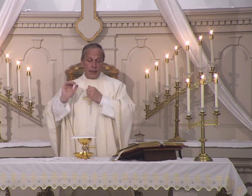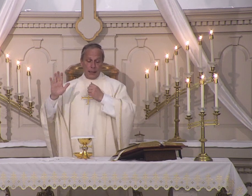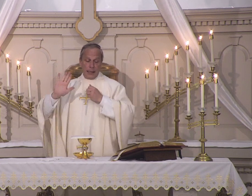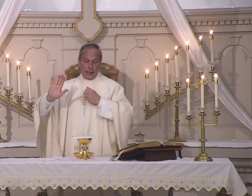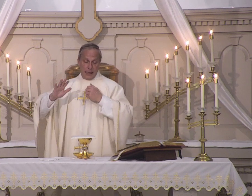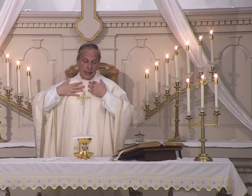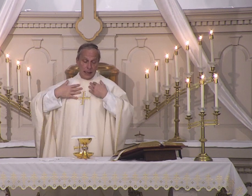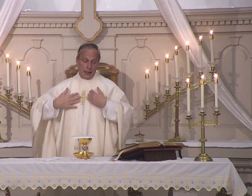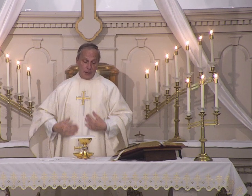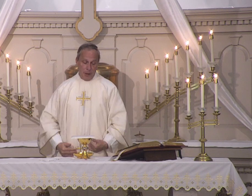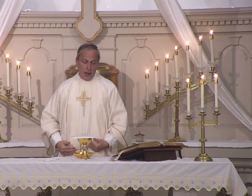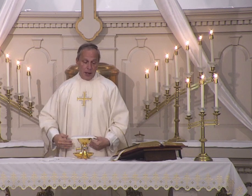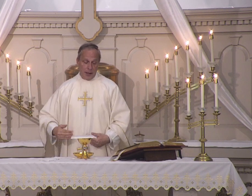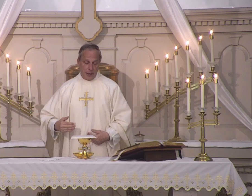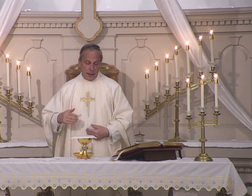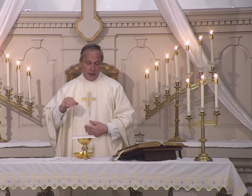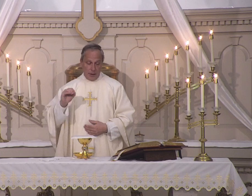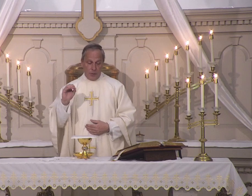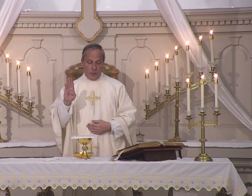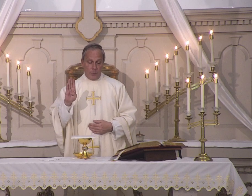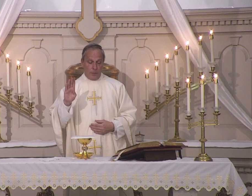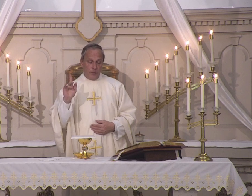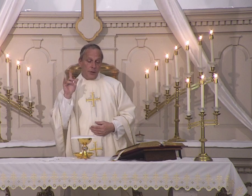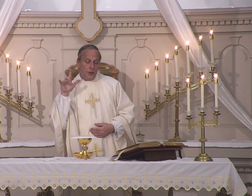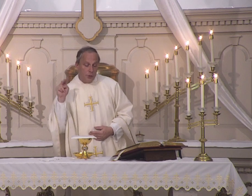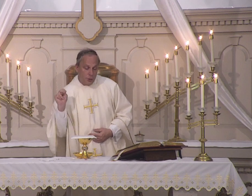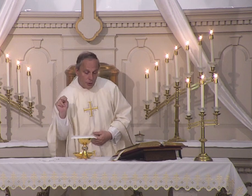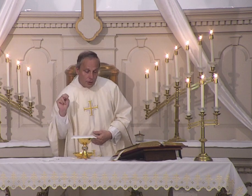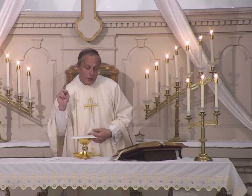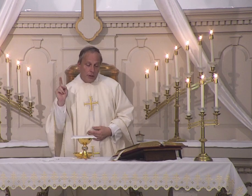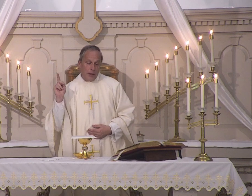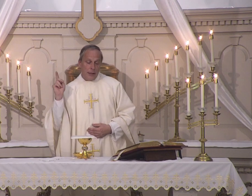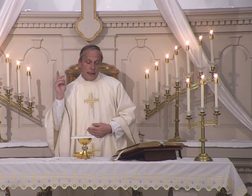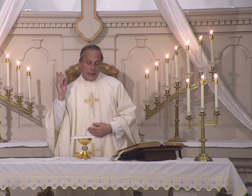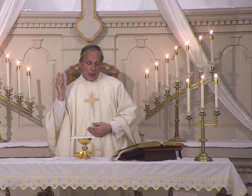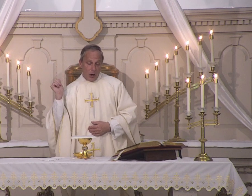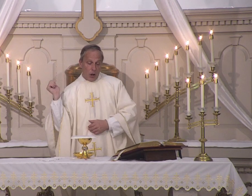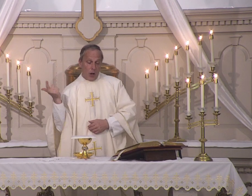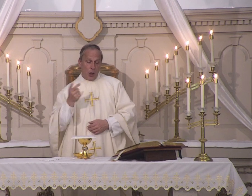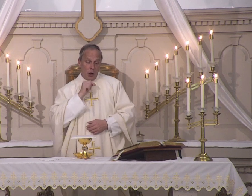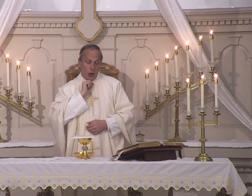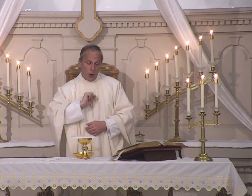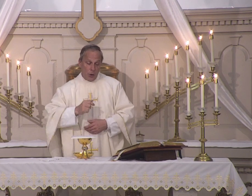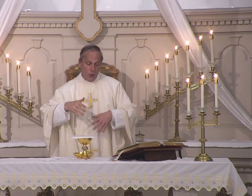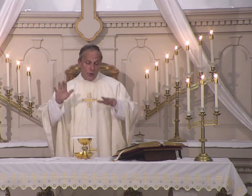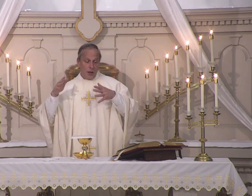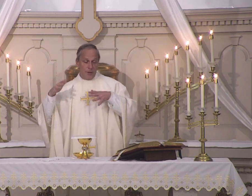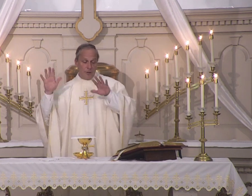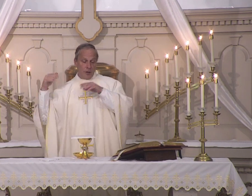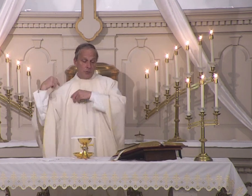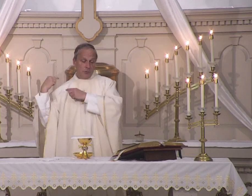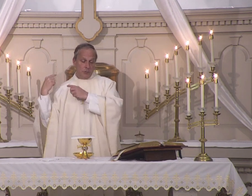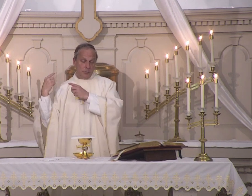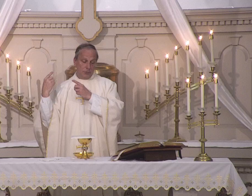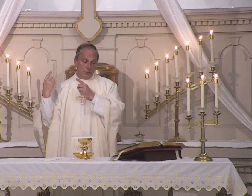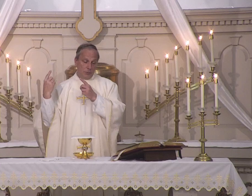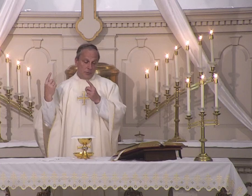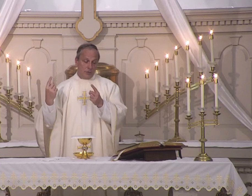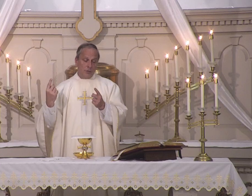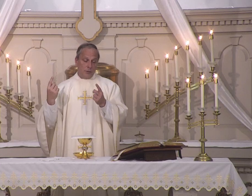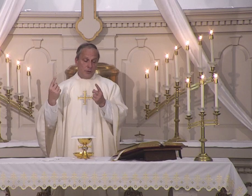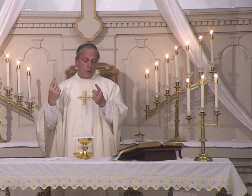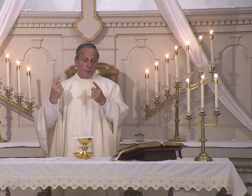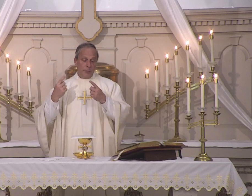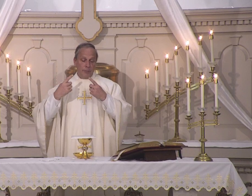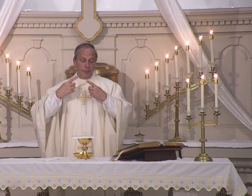when Christ, our Passover, has been sacrificed. By the oblation of his body,